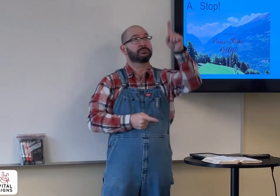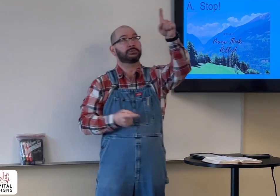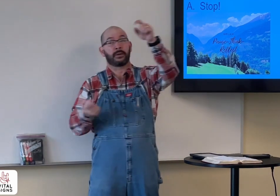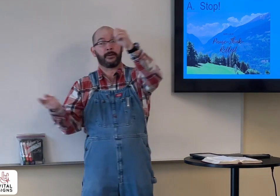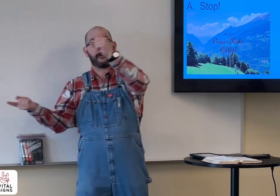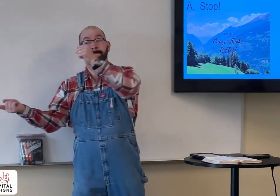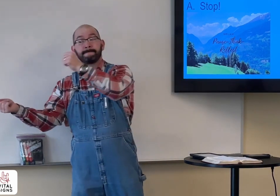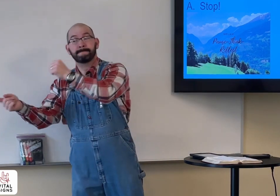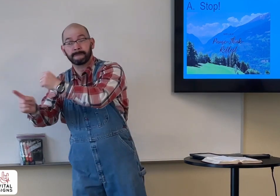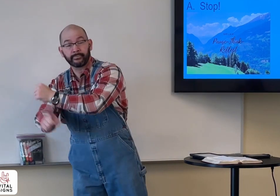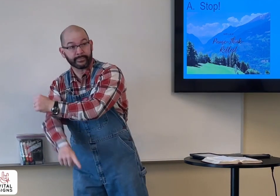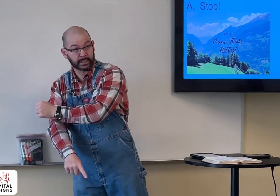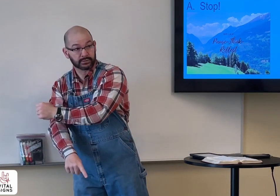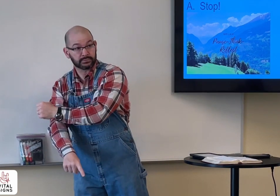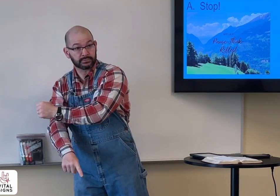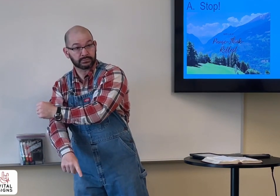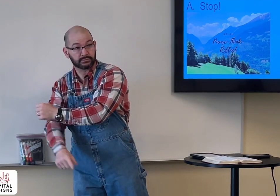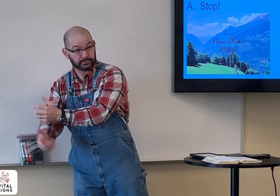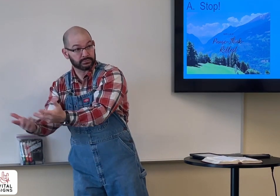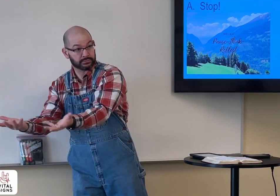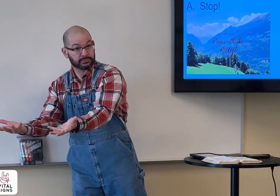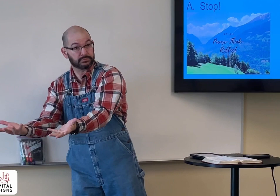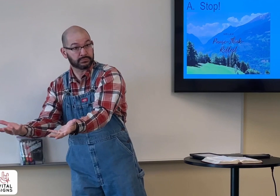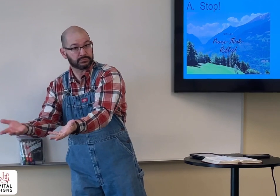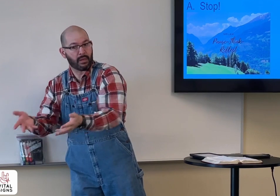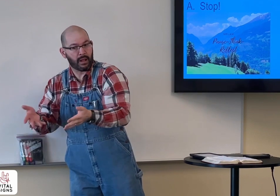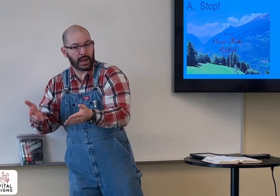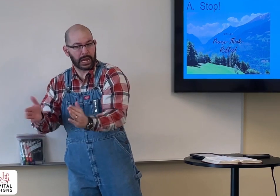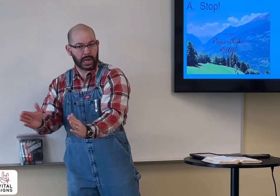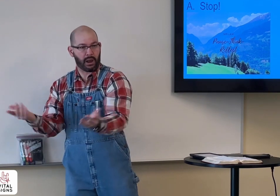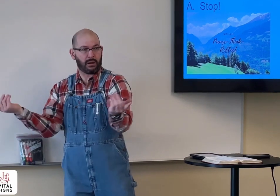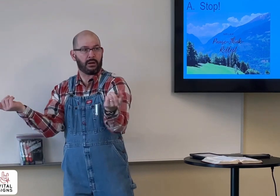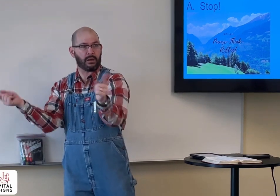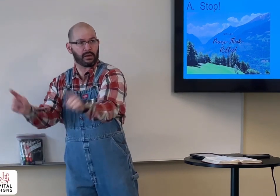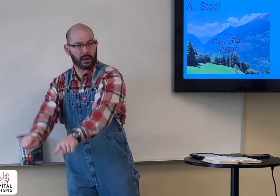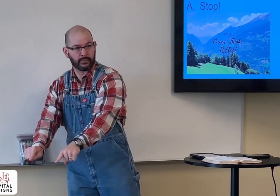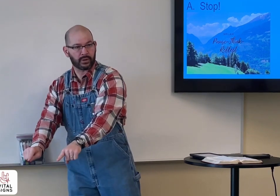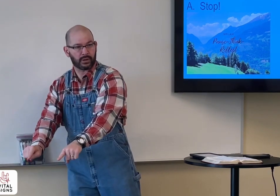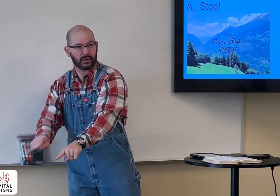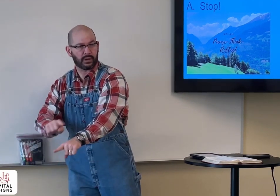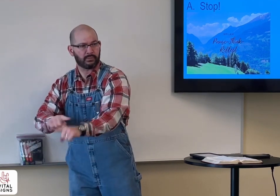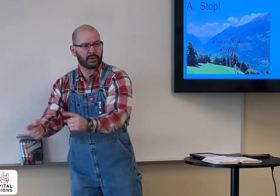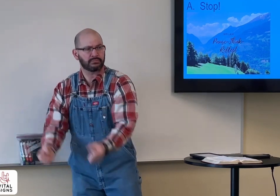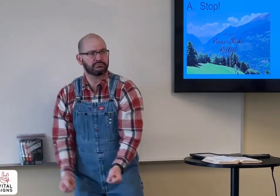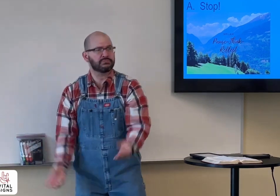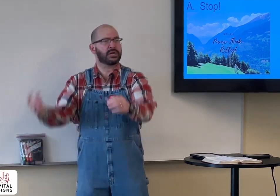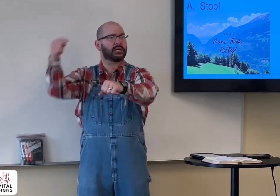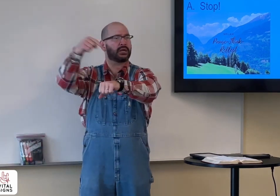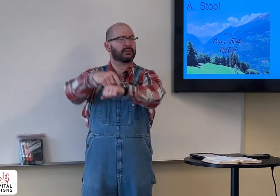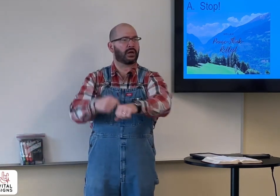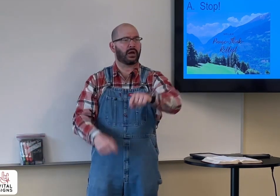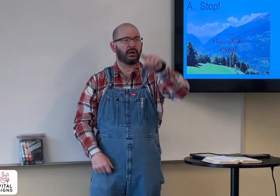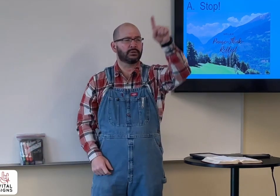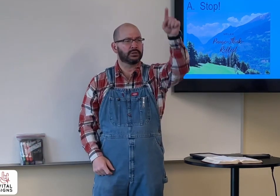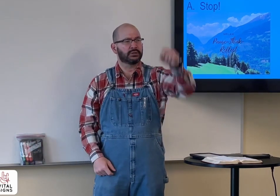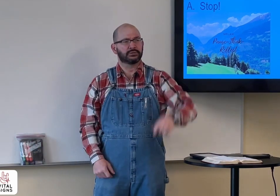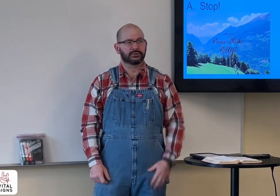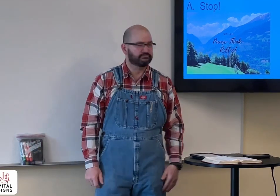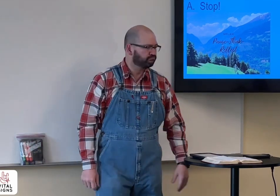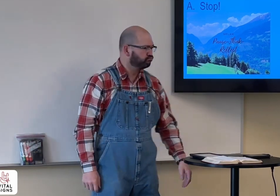Sometimes God punished them. He let that happen. But many times God